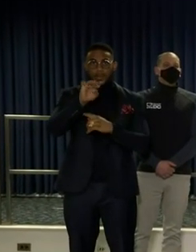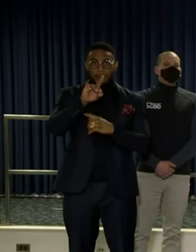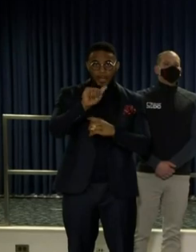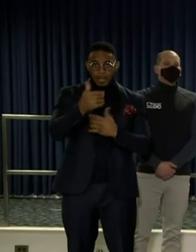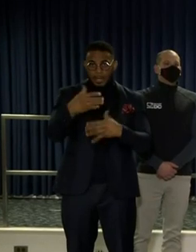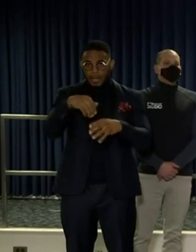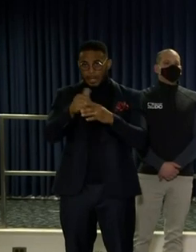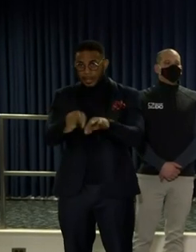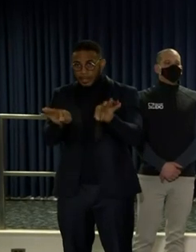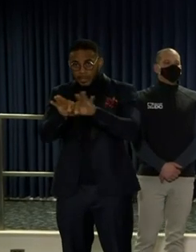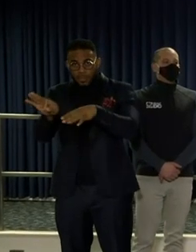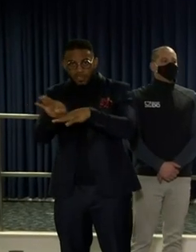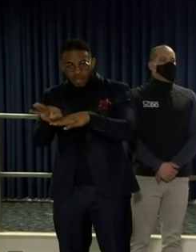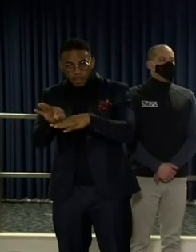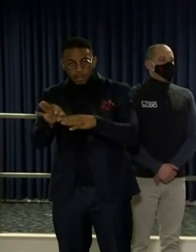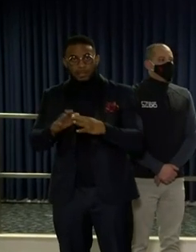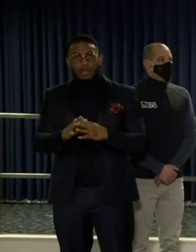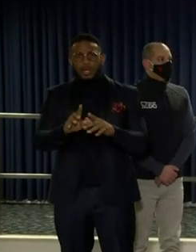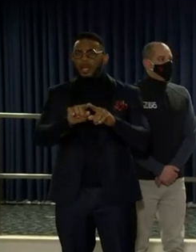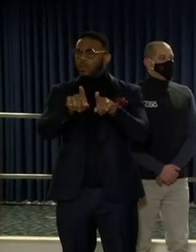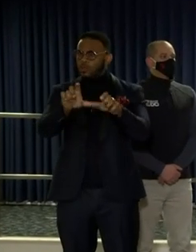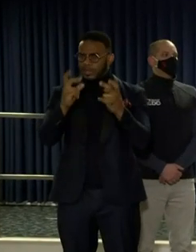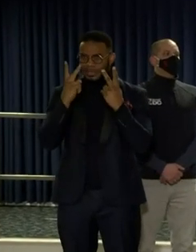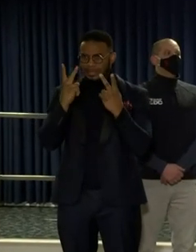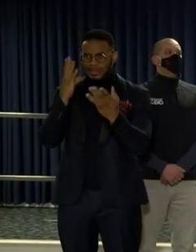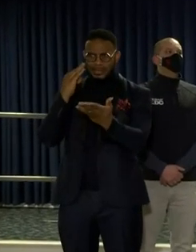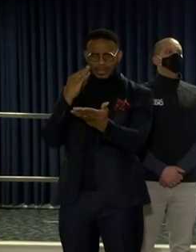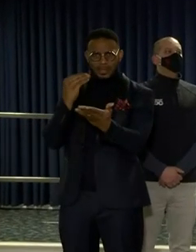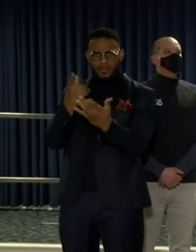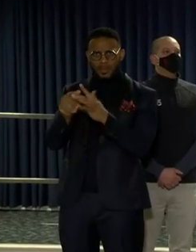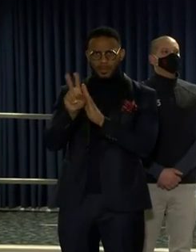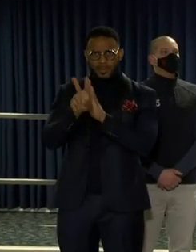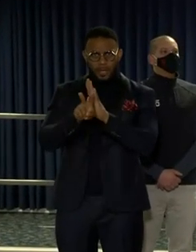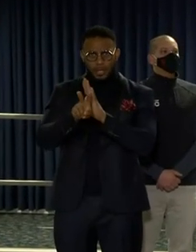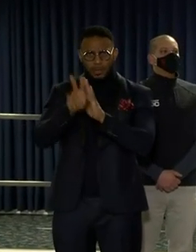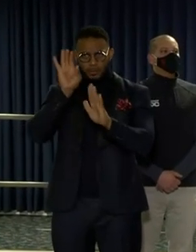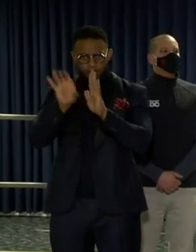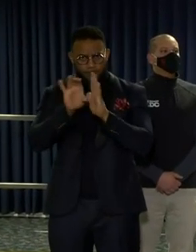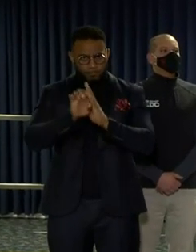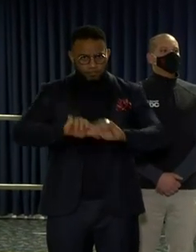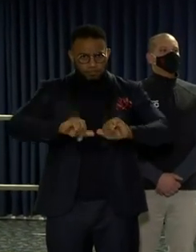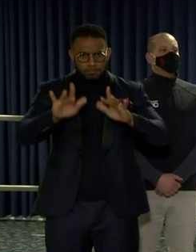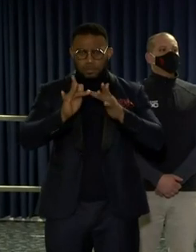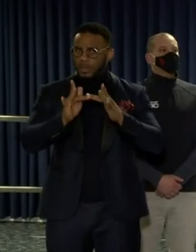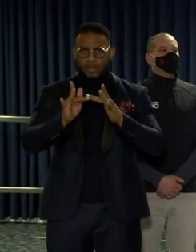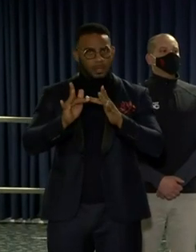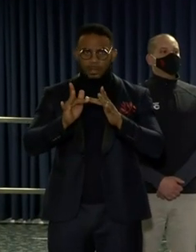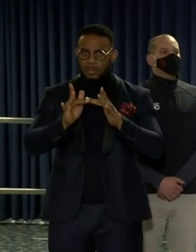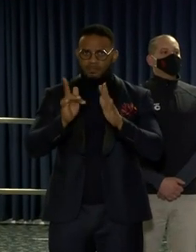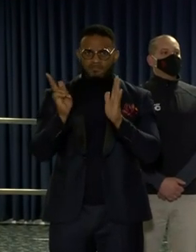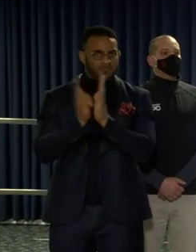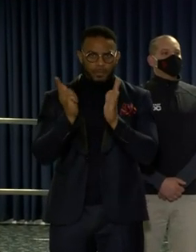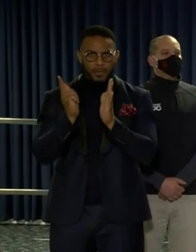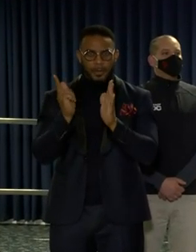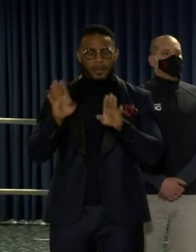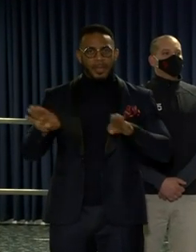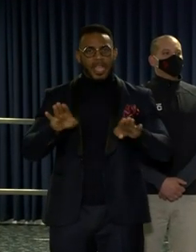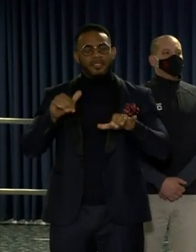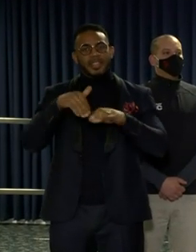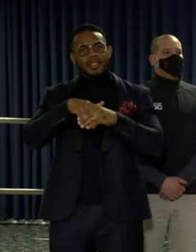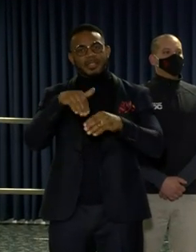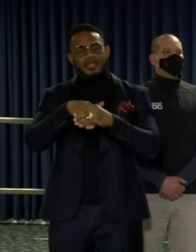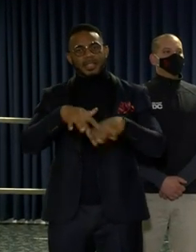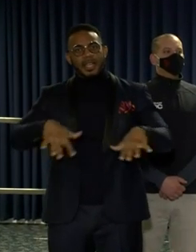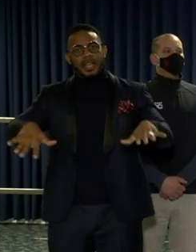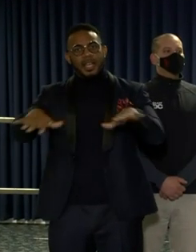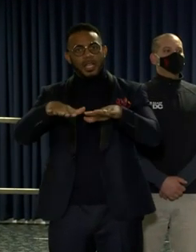in essential functions. As you can see from video images, the unlawful behavior